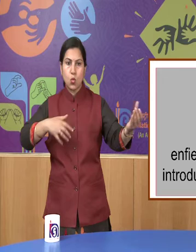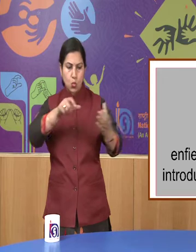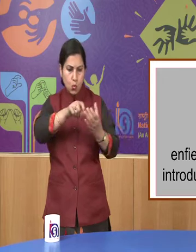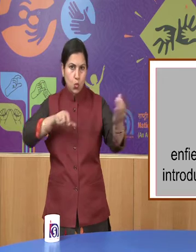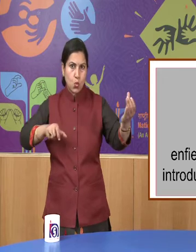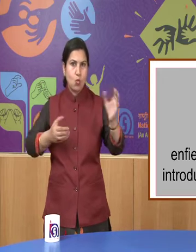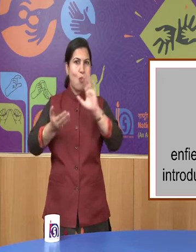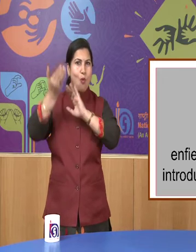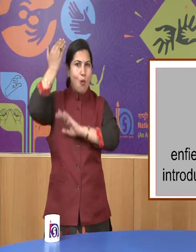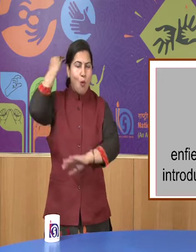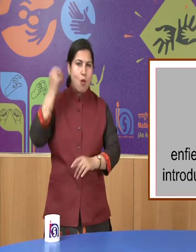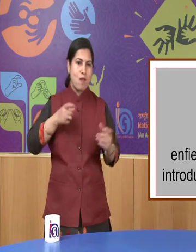in place of old ones.